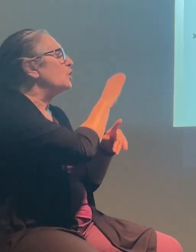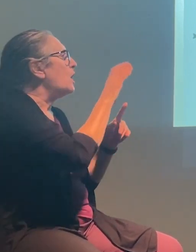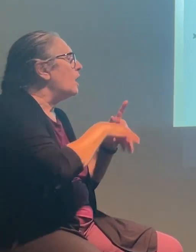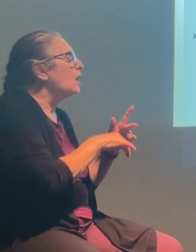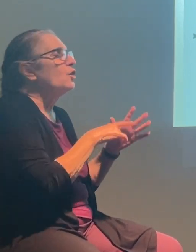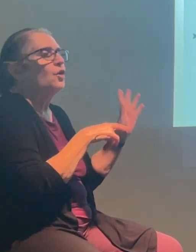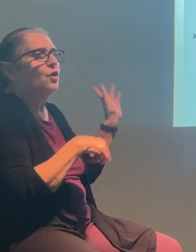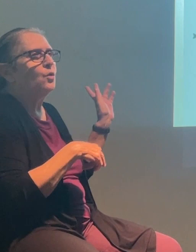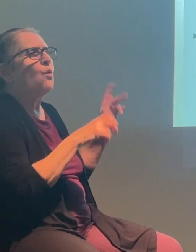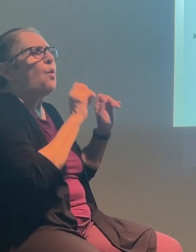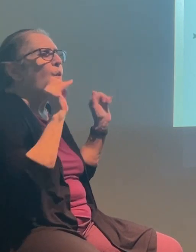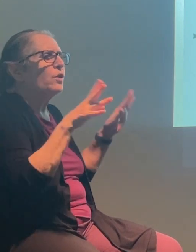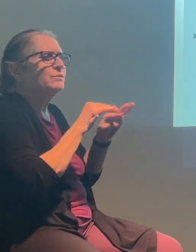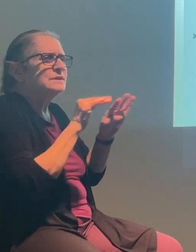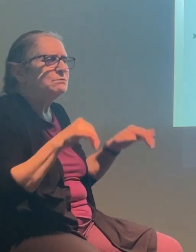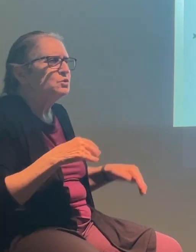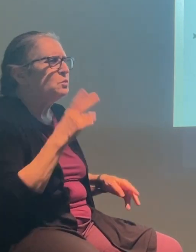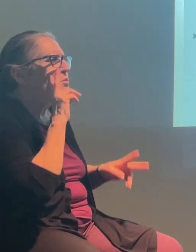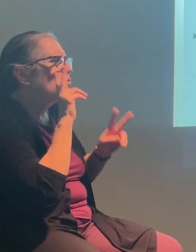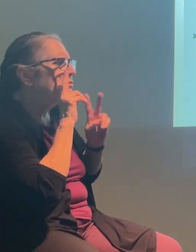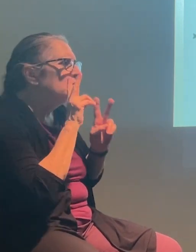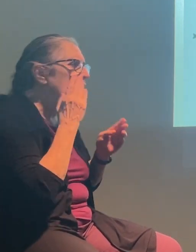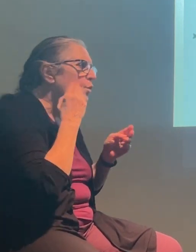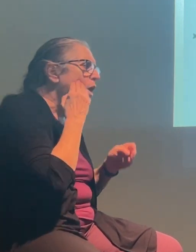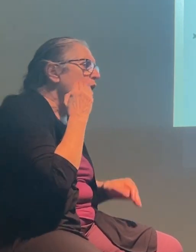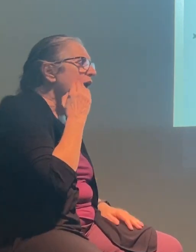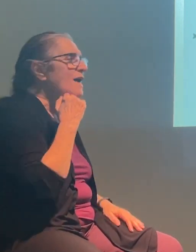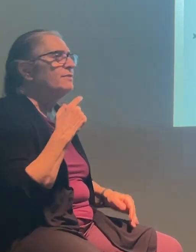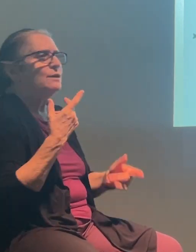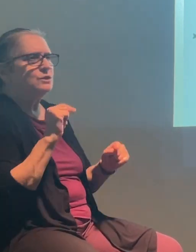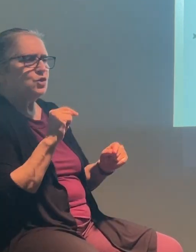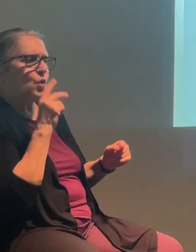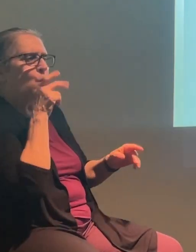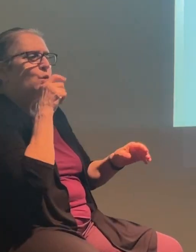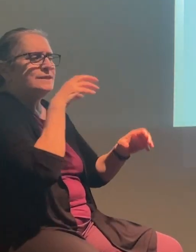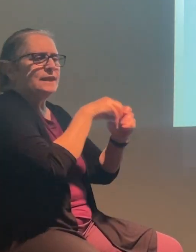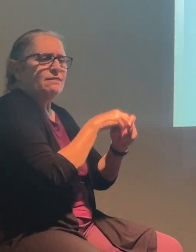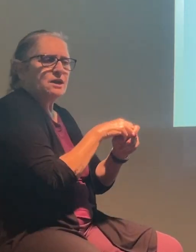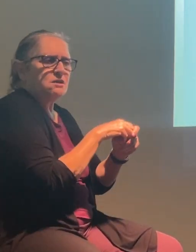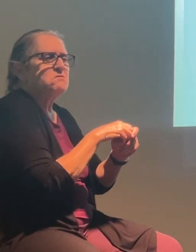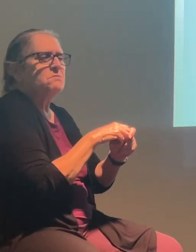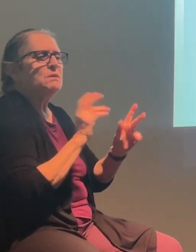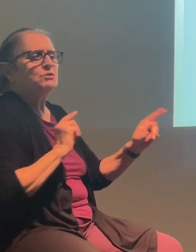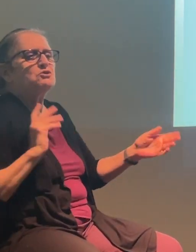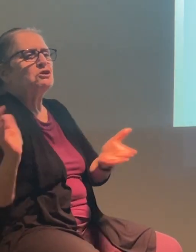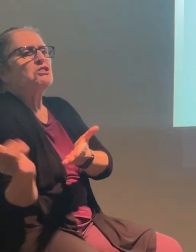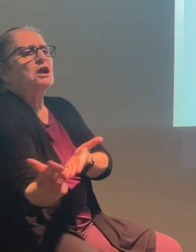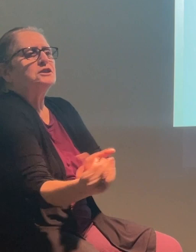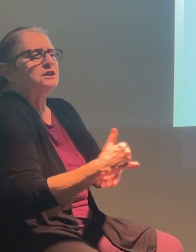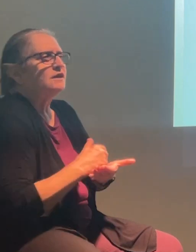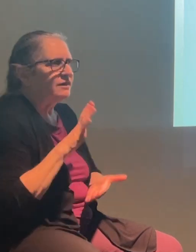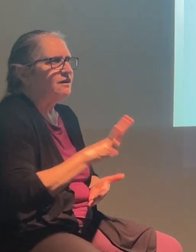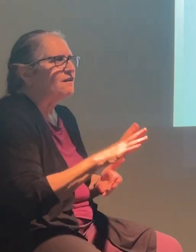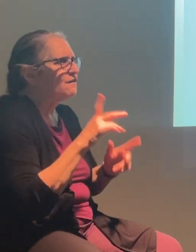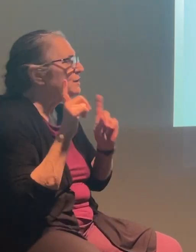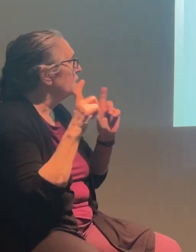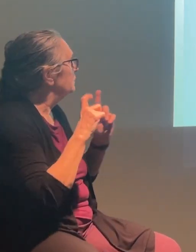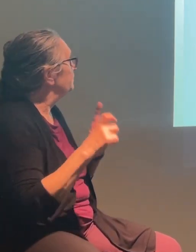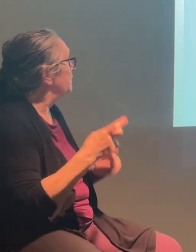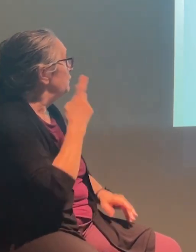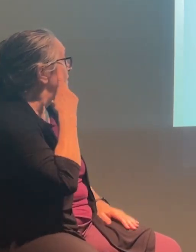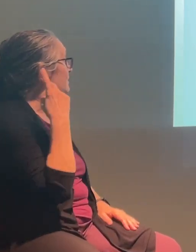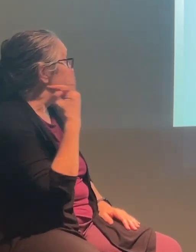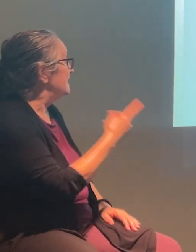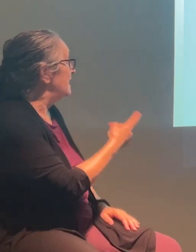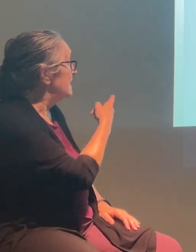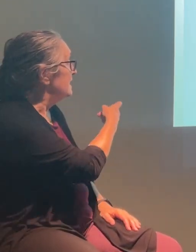aware of it, and people would start collecting based on the people who were in it. If you ever see this photograph